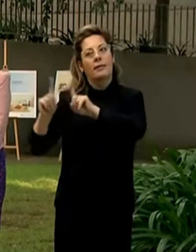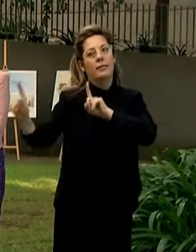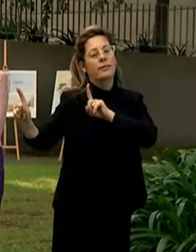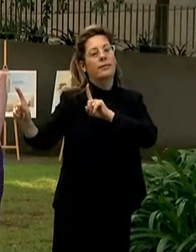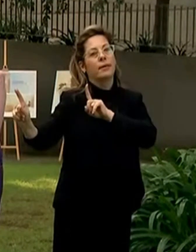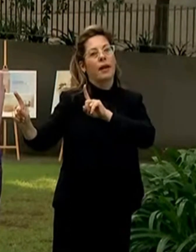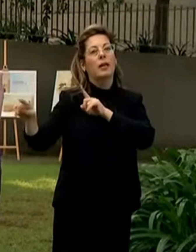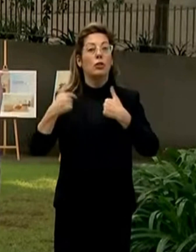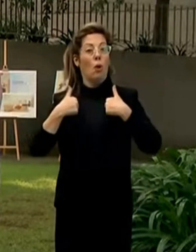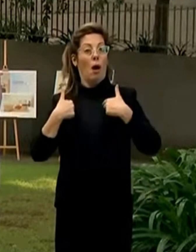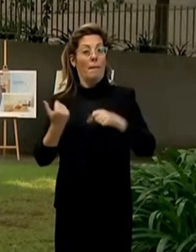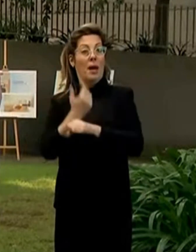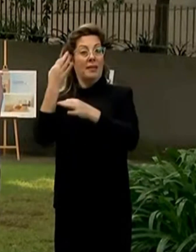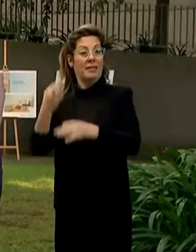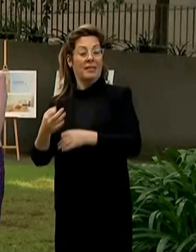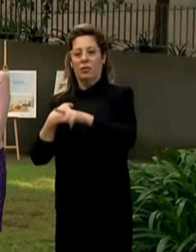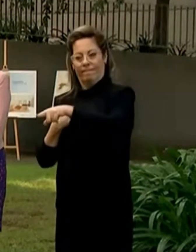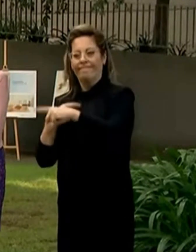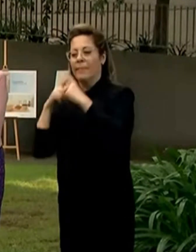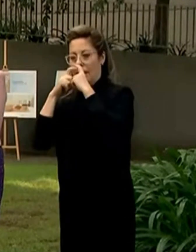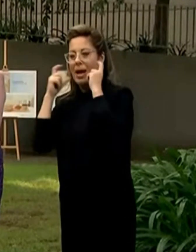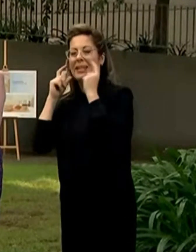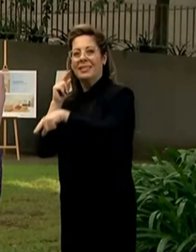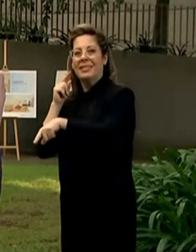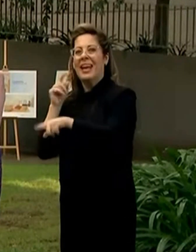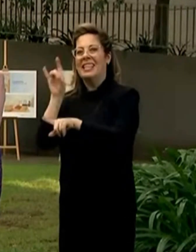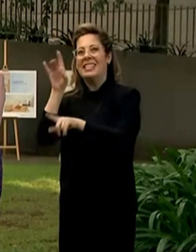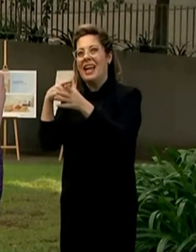where I would make that decision. But people actually know